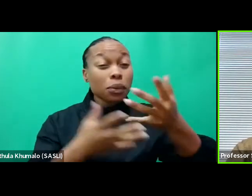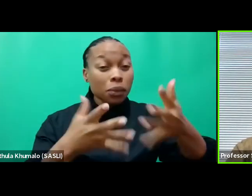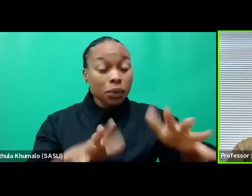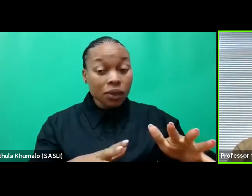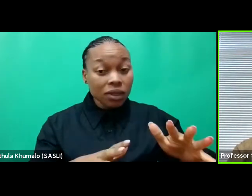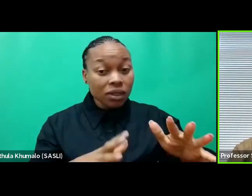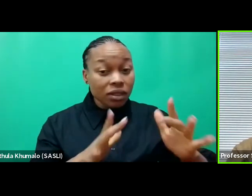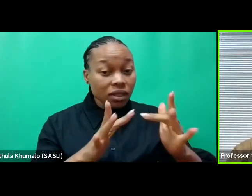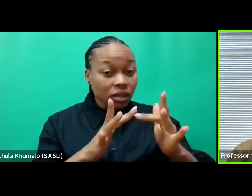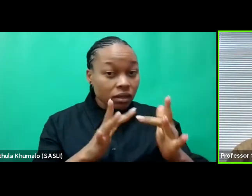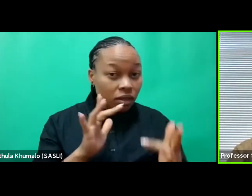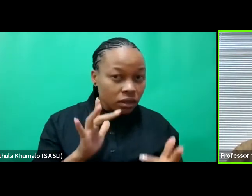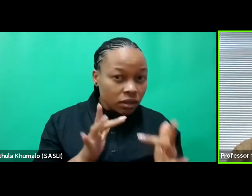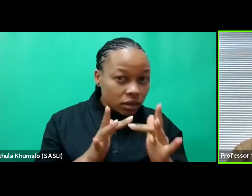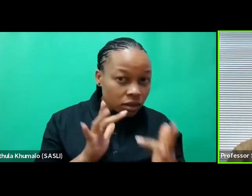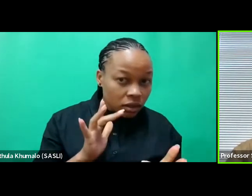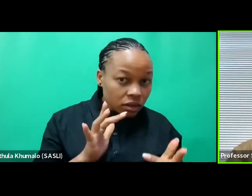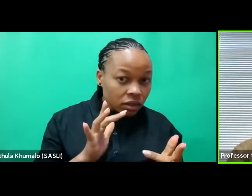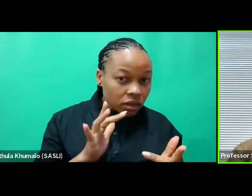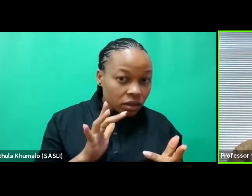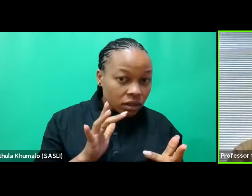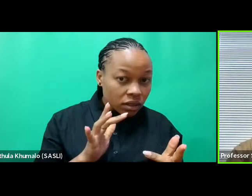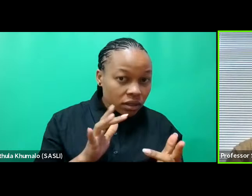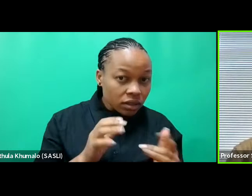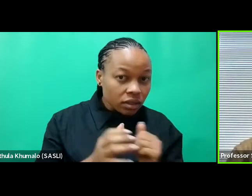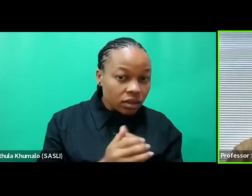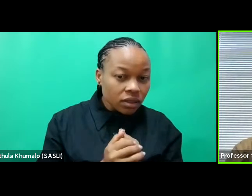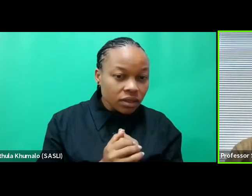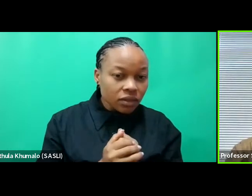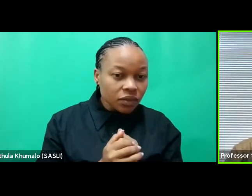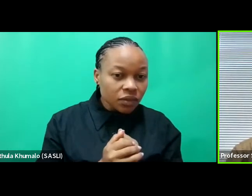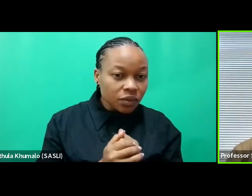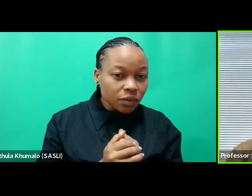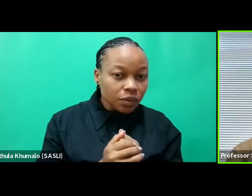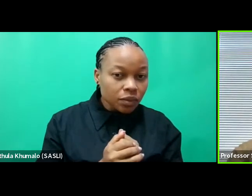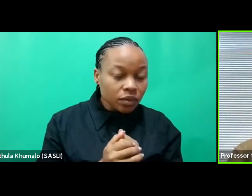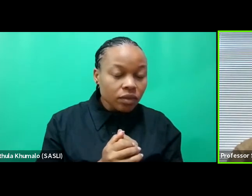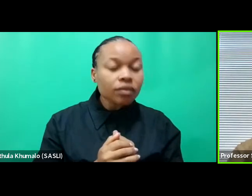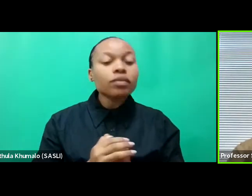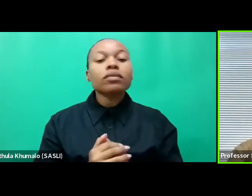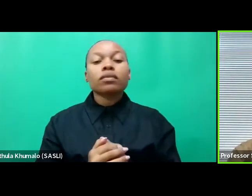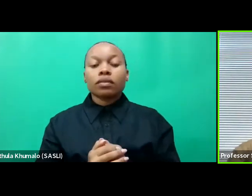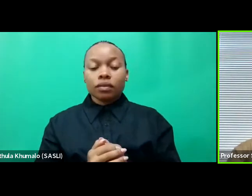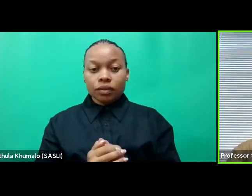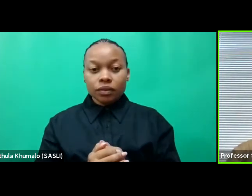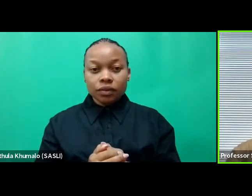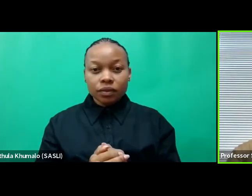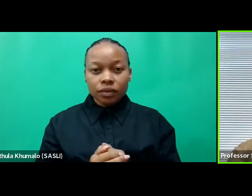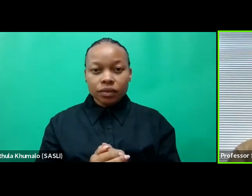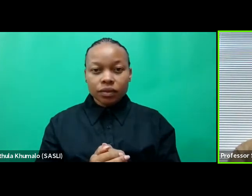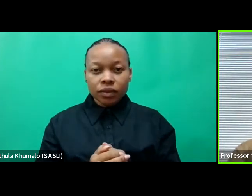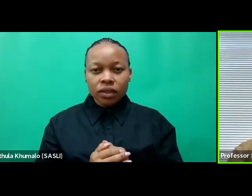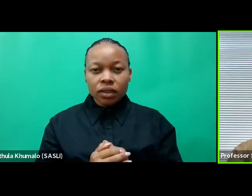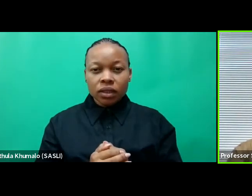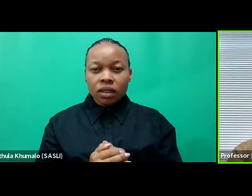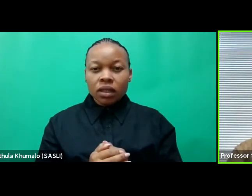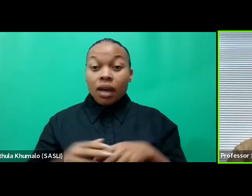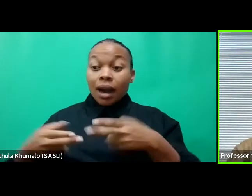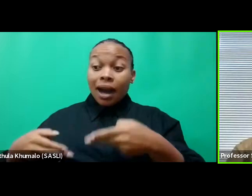So what do universities, the question I'm asking is, what does higher education do, and what do universities